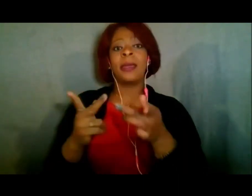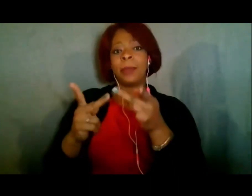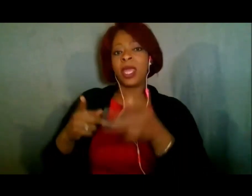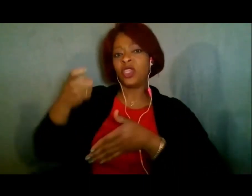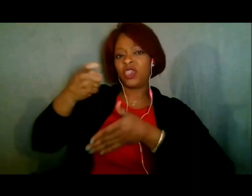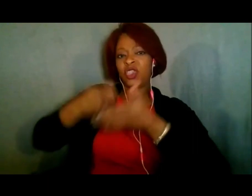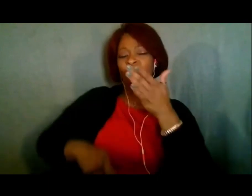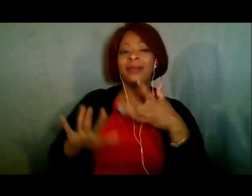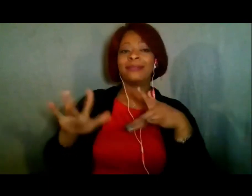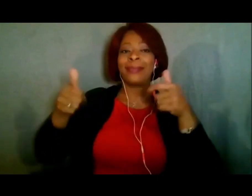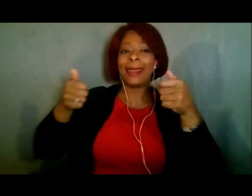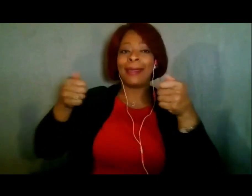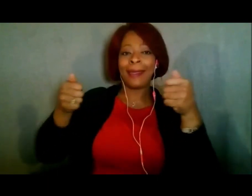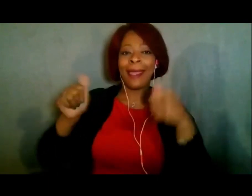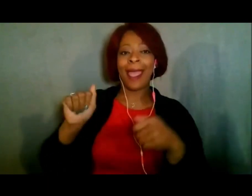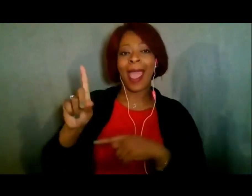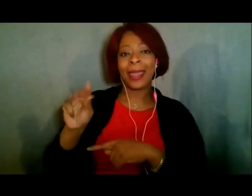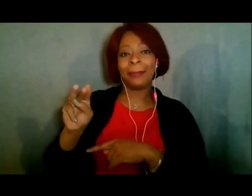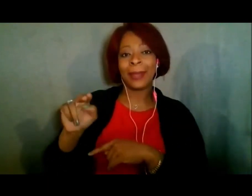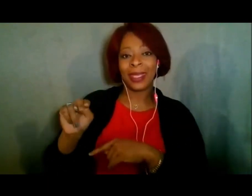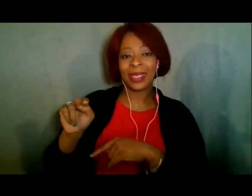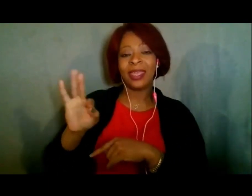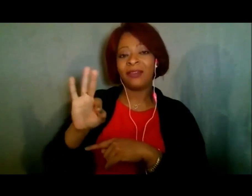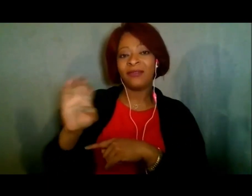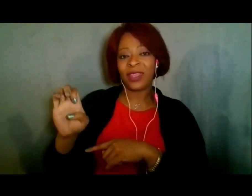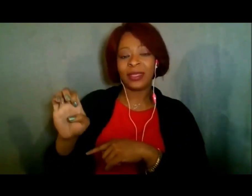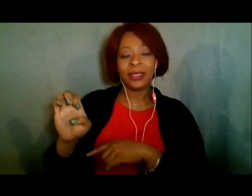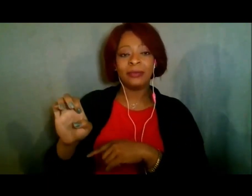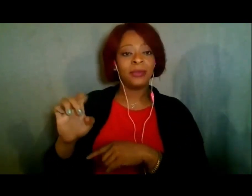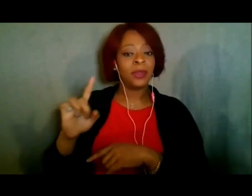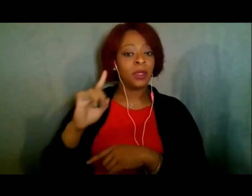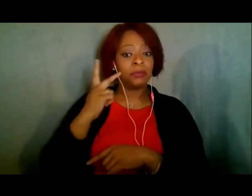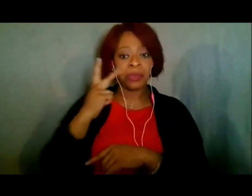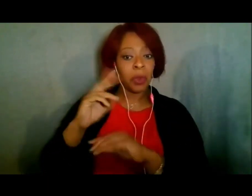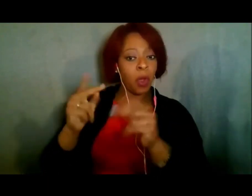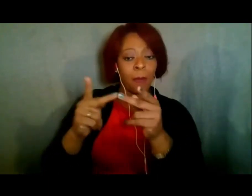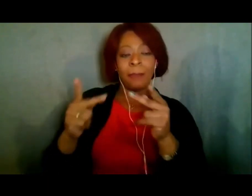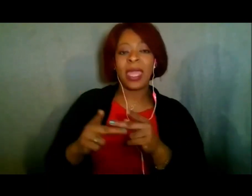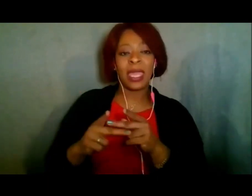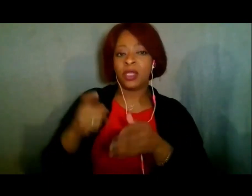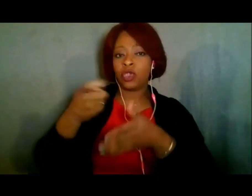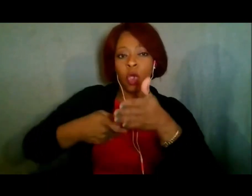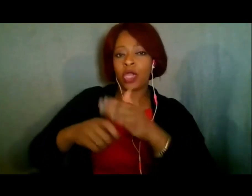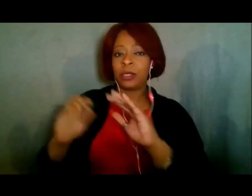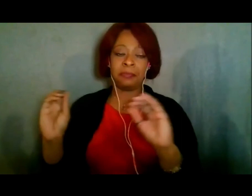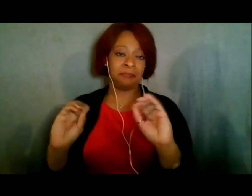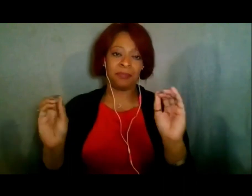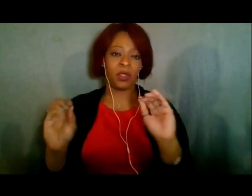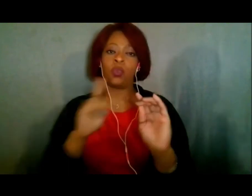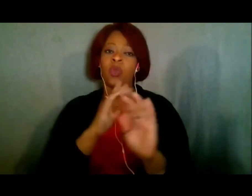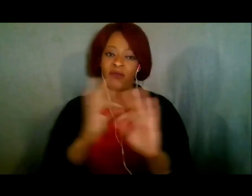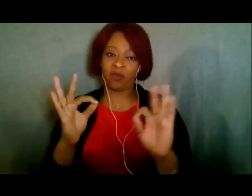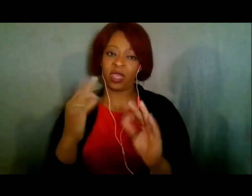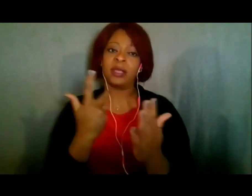an administration fee, but I have not yet seen a place that is doing that.